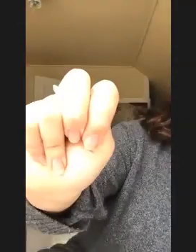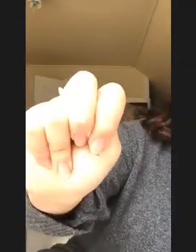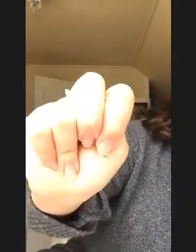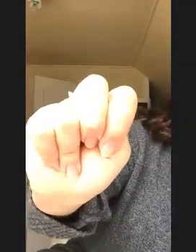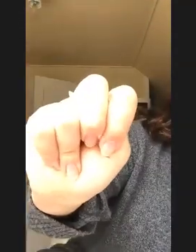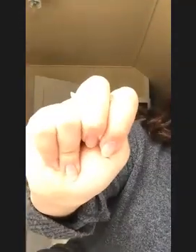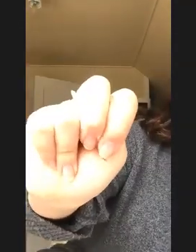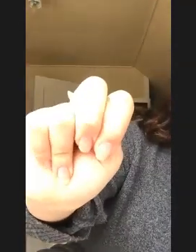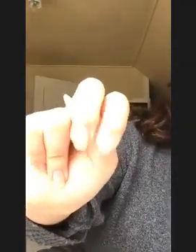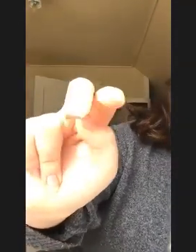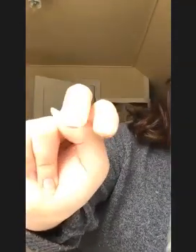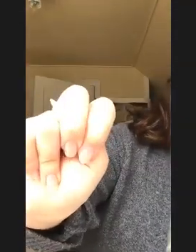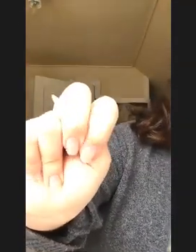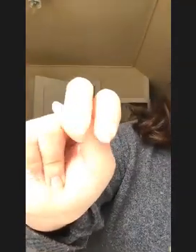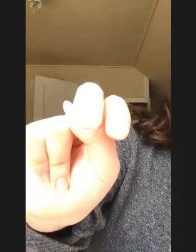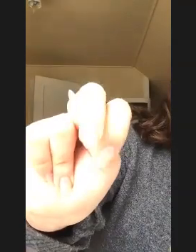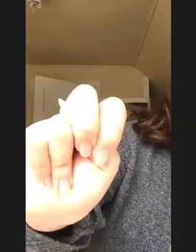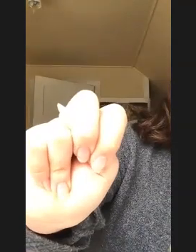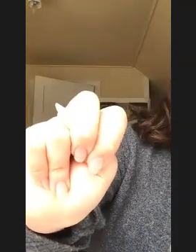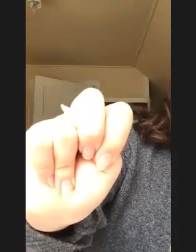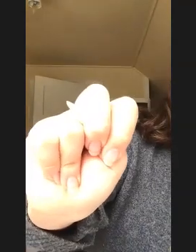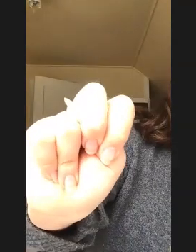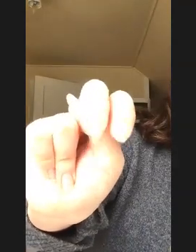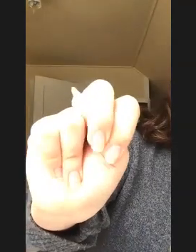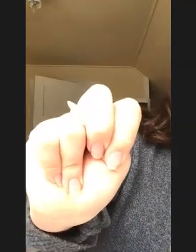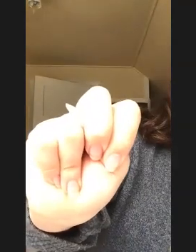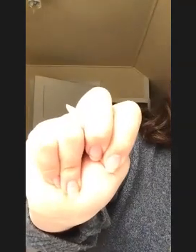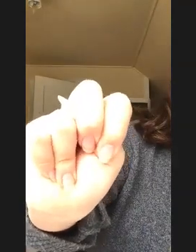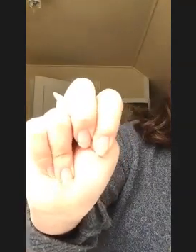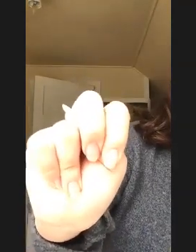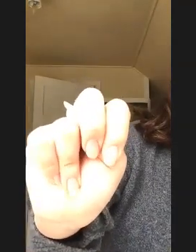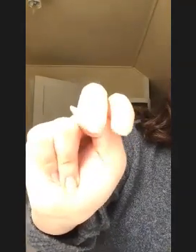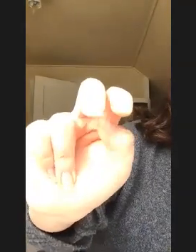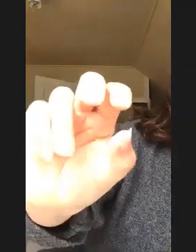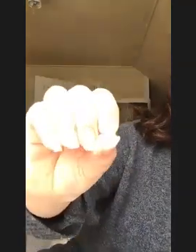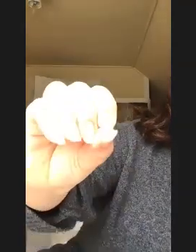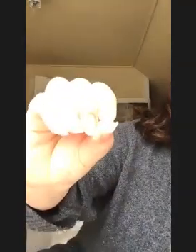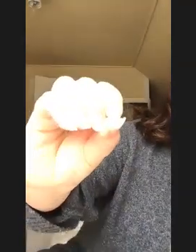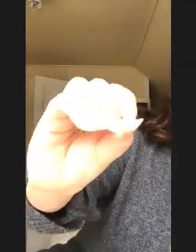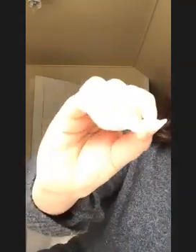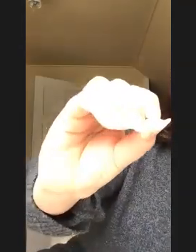N. So you just move your thumb to the middle. O,